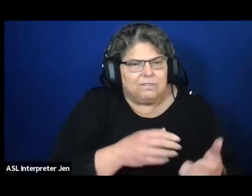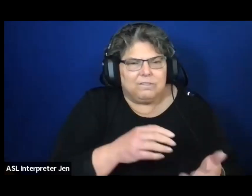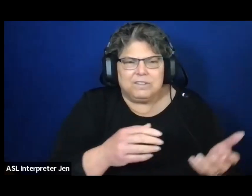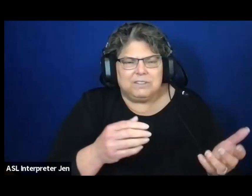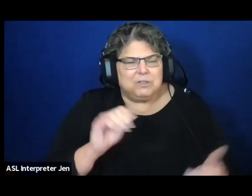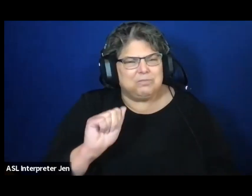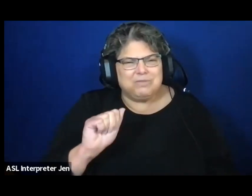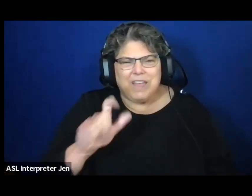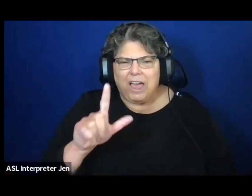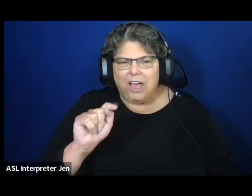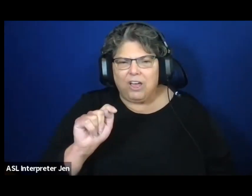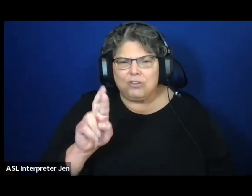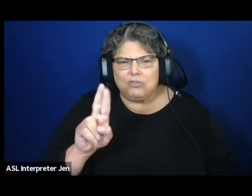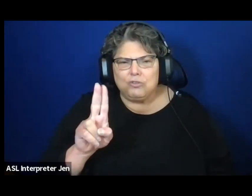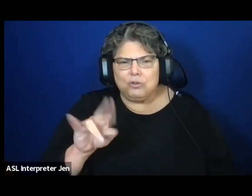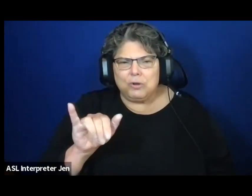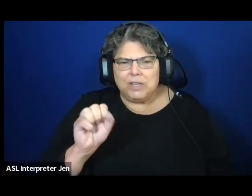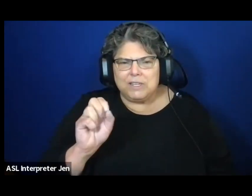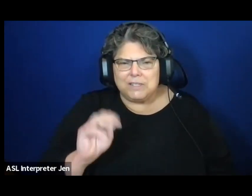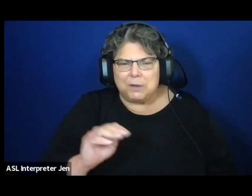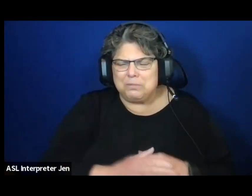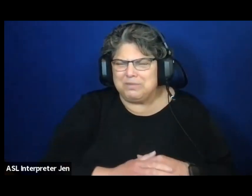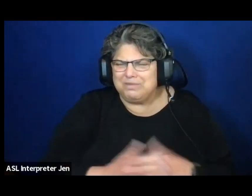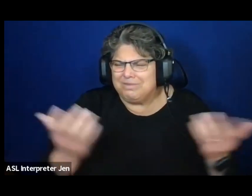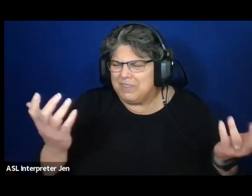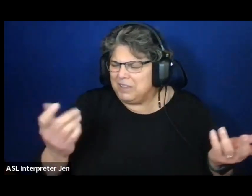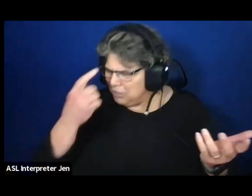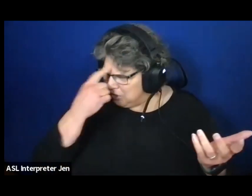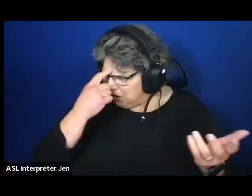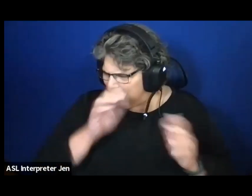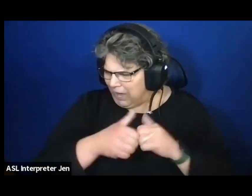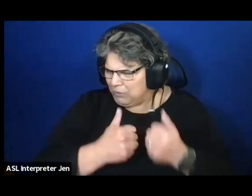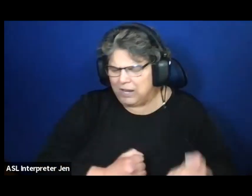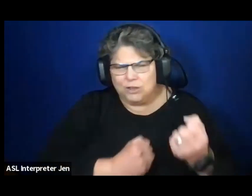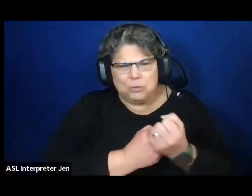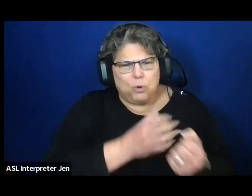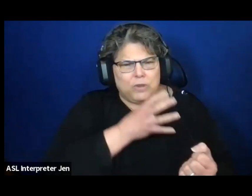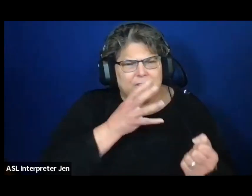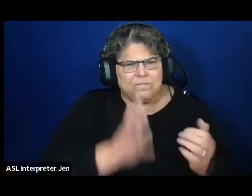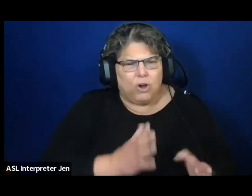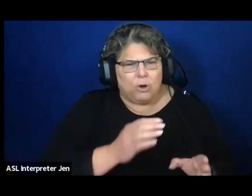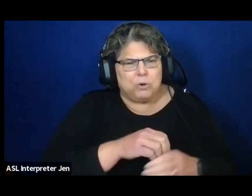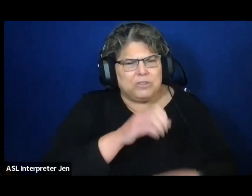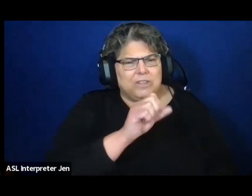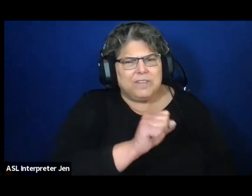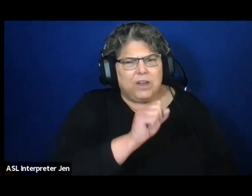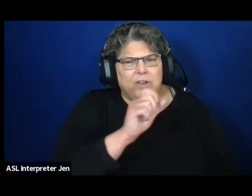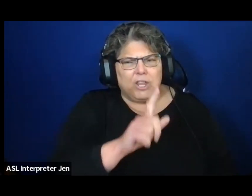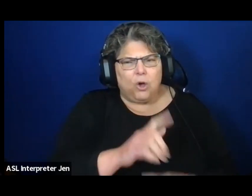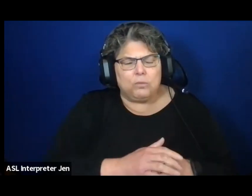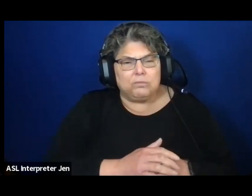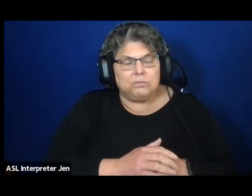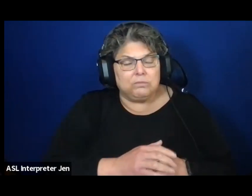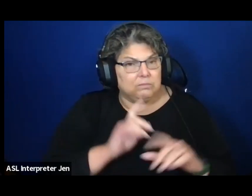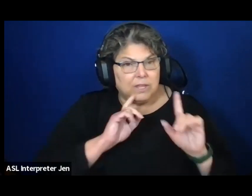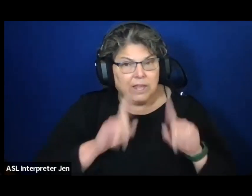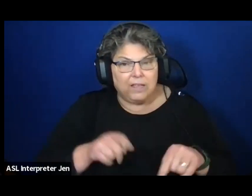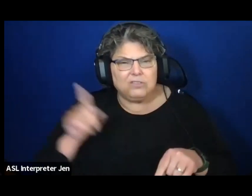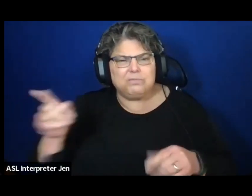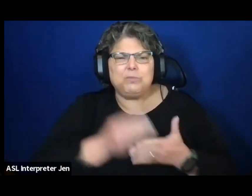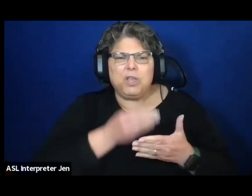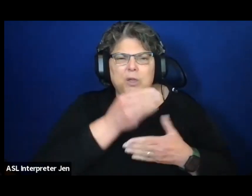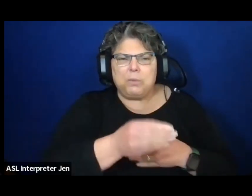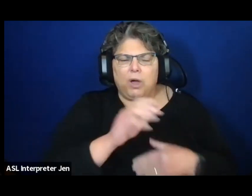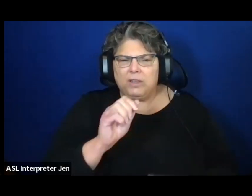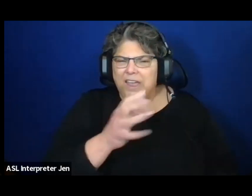asked himself, how can I support farmers in Sierra Leone? The answer? George bought 50 acres